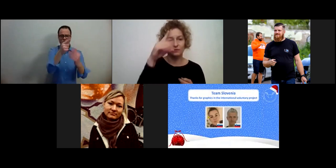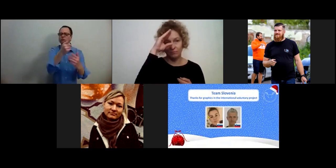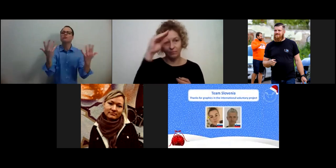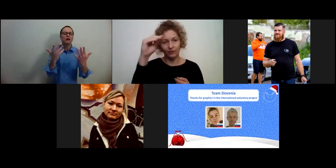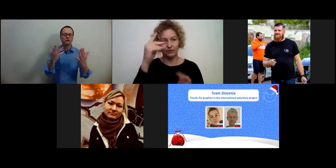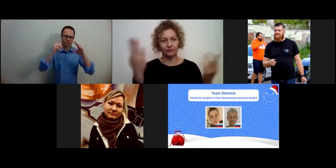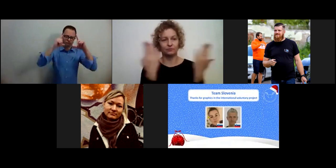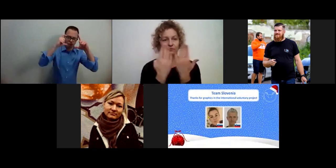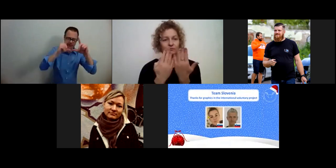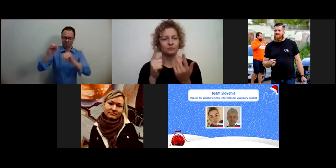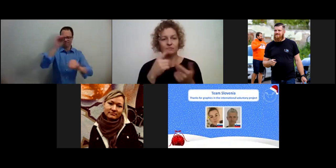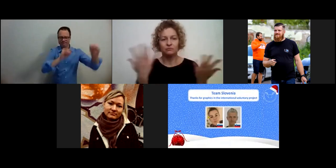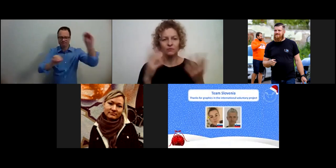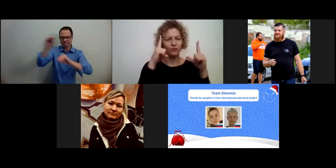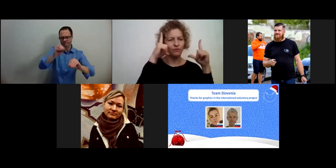I want to